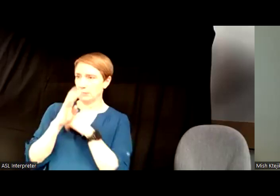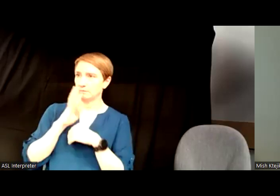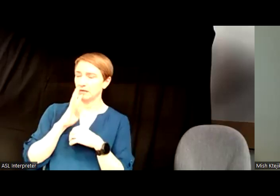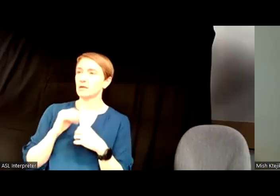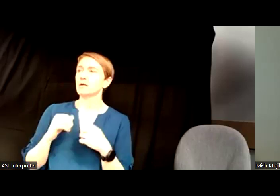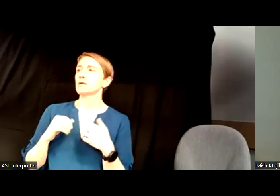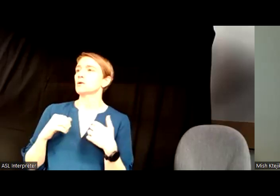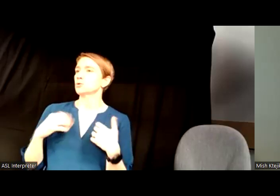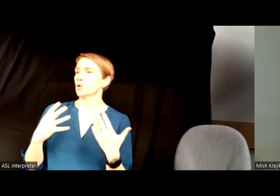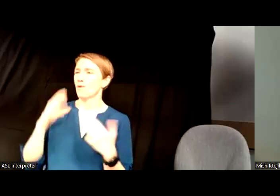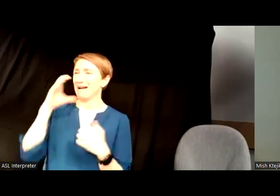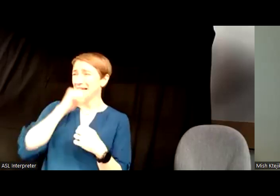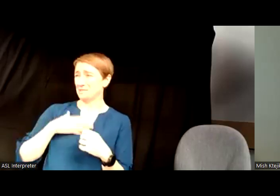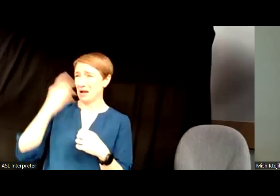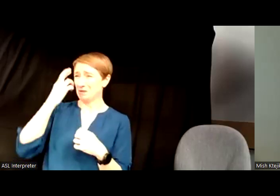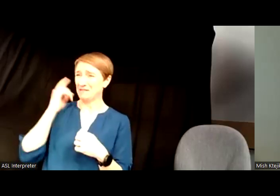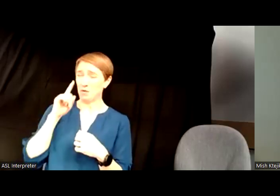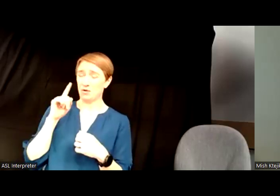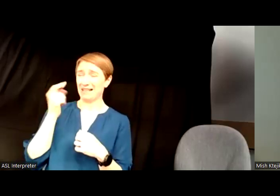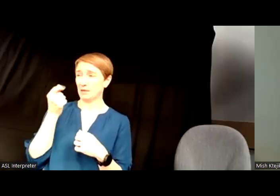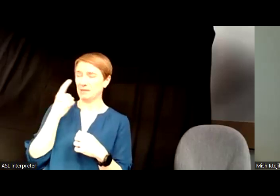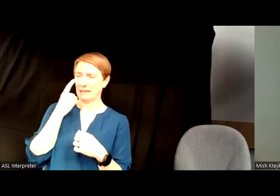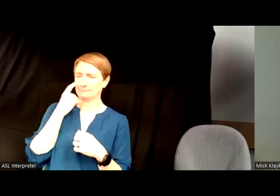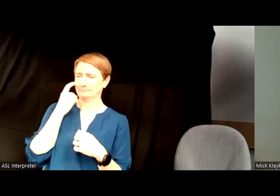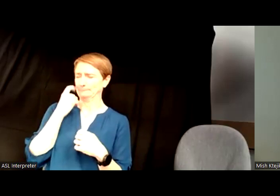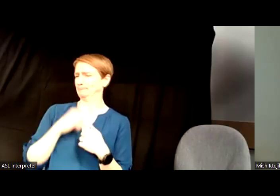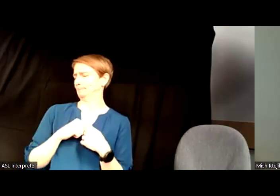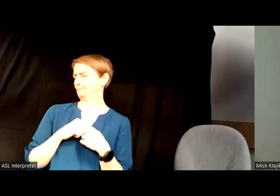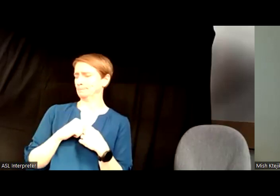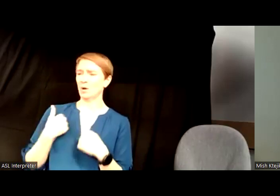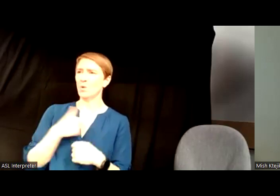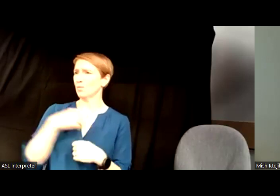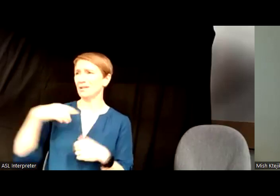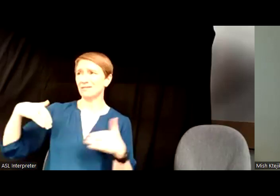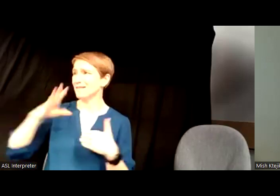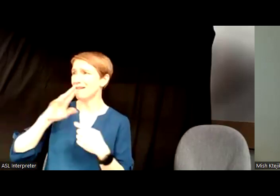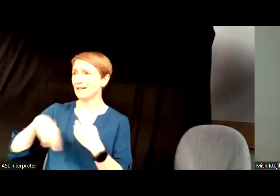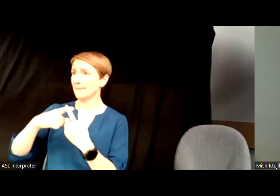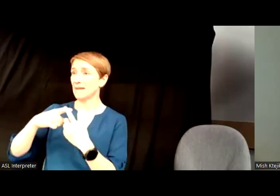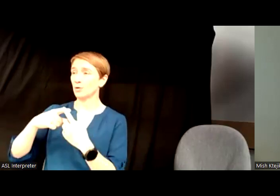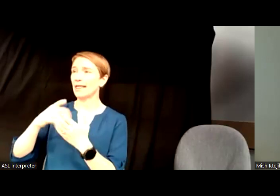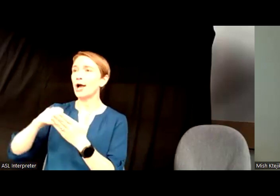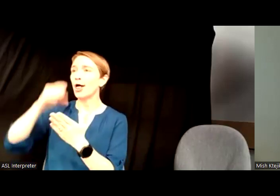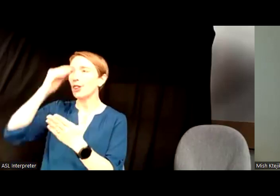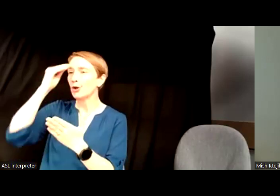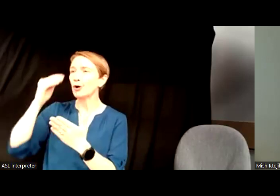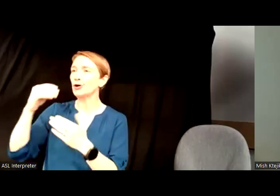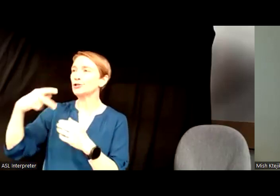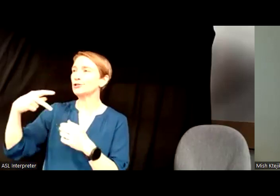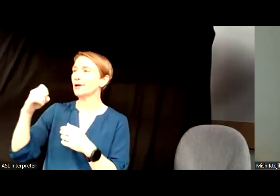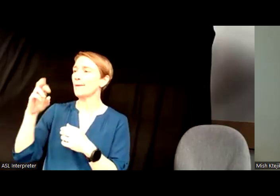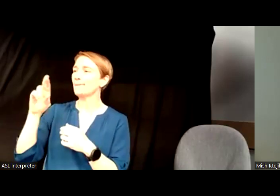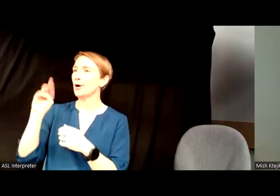I guess my reason for a little bit of doubt is, we haven't talked about like learner's permit or anything yet.